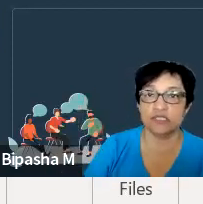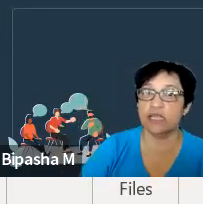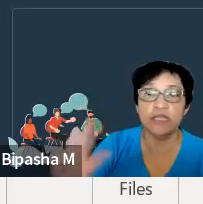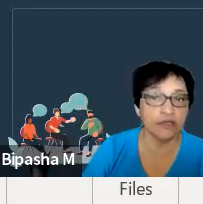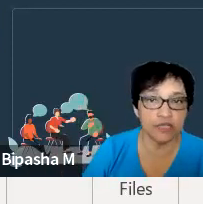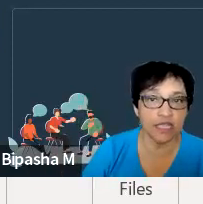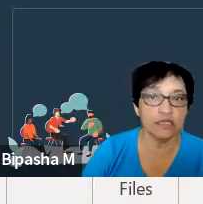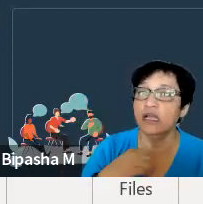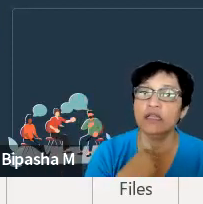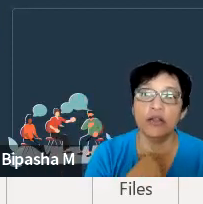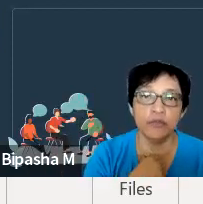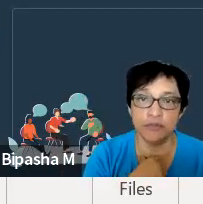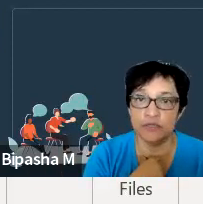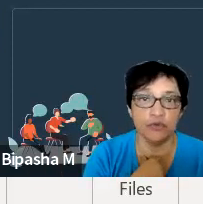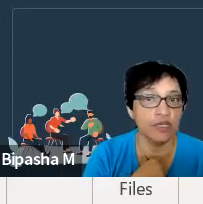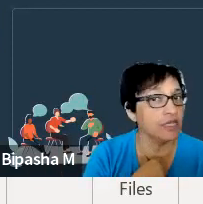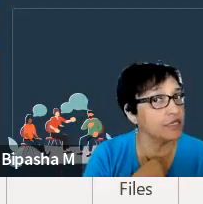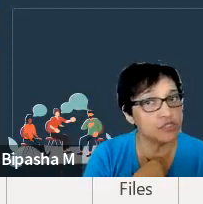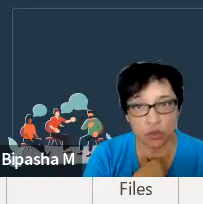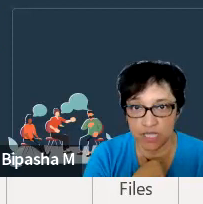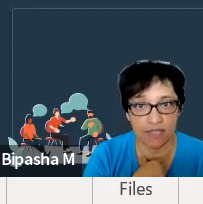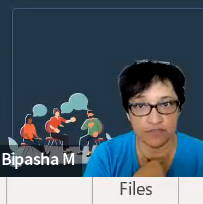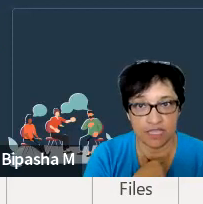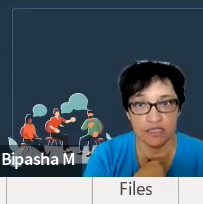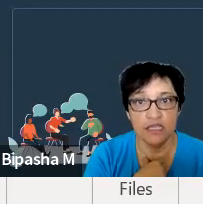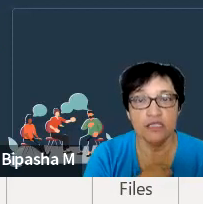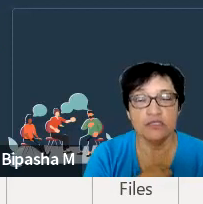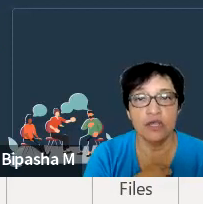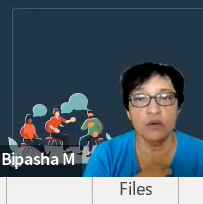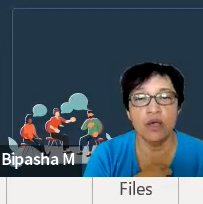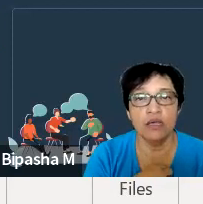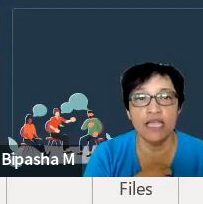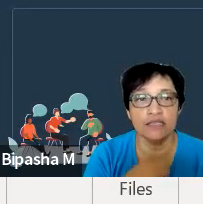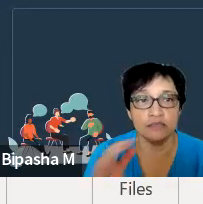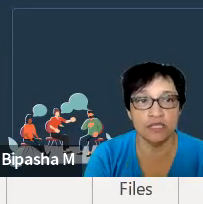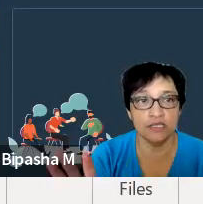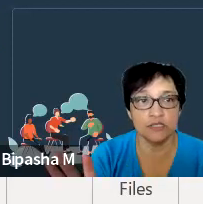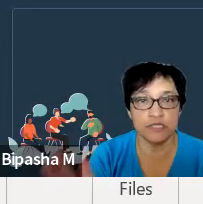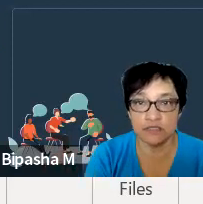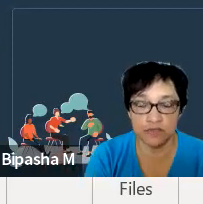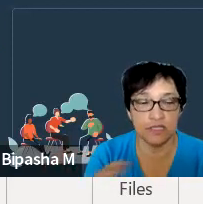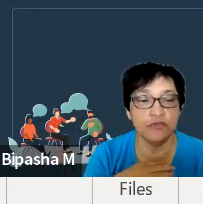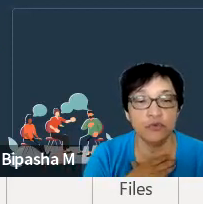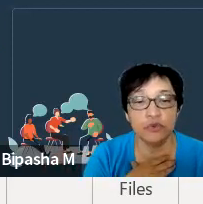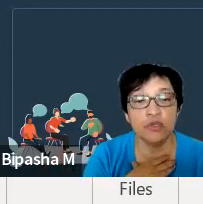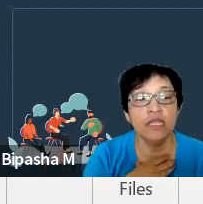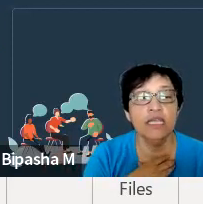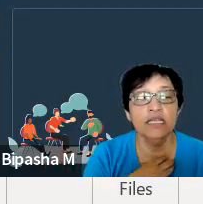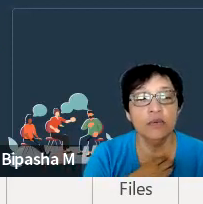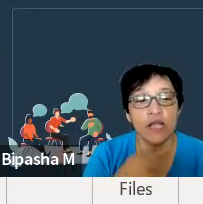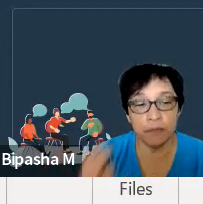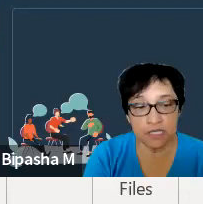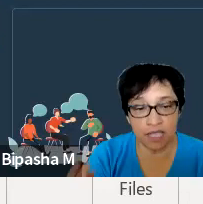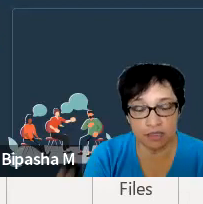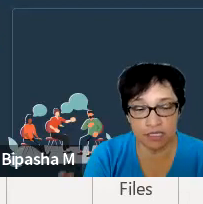access to stable internet. A lot of people in rural areas don't have that. So that's something specifically for rural.